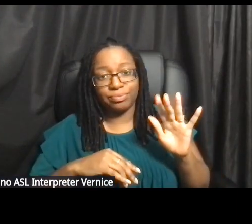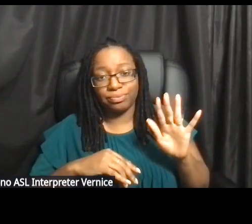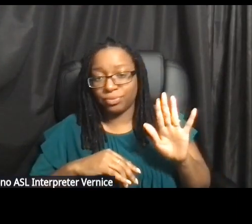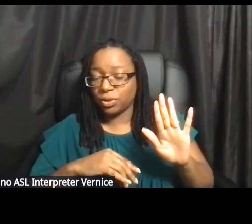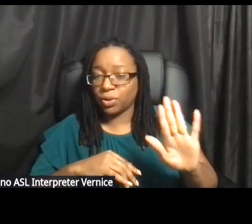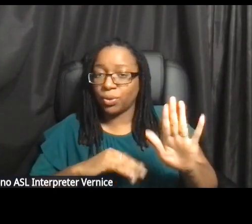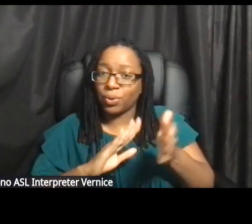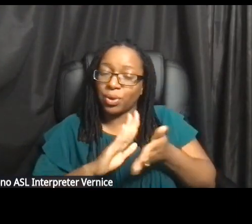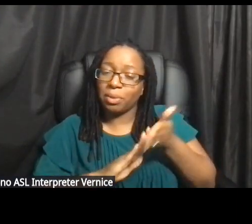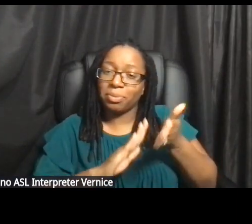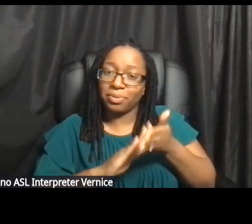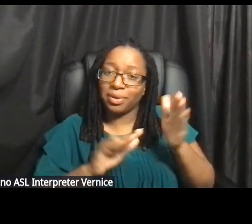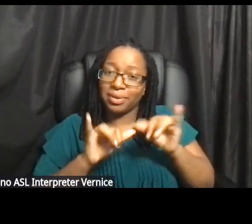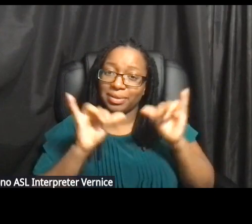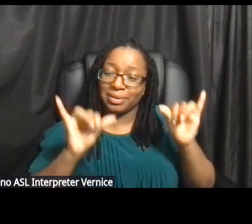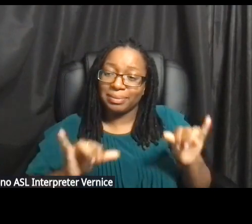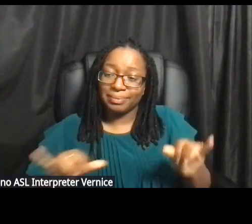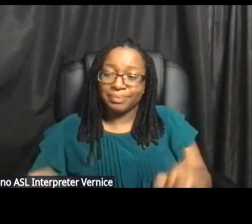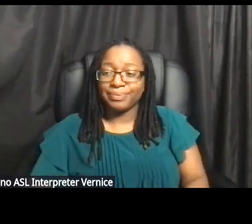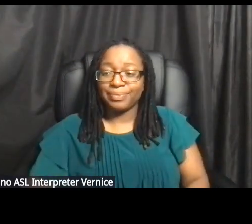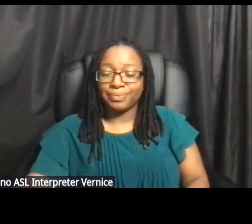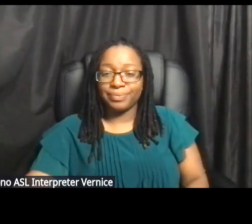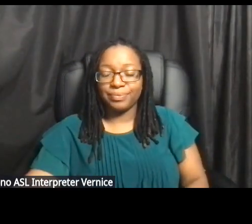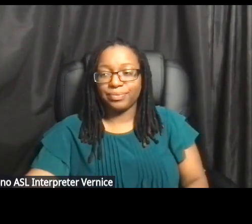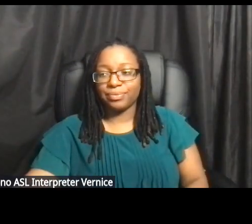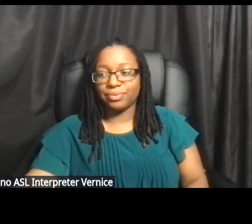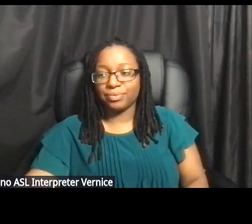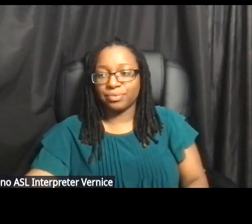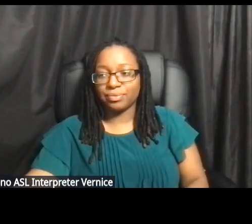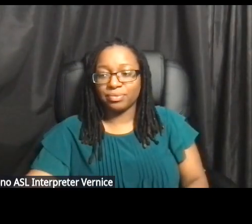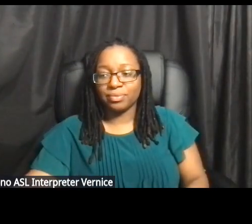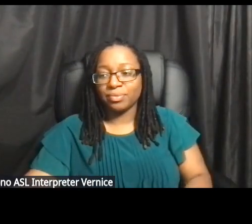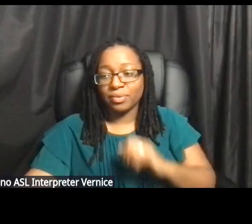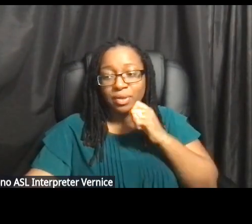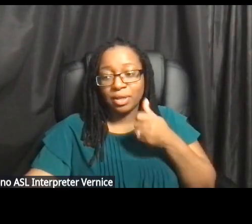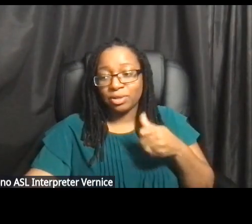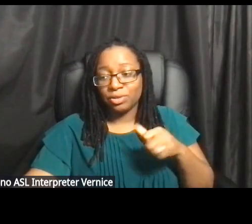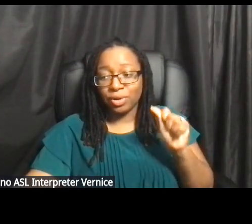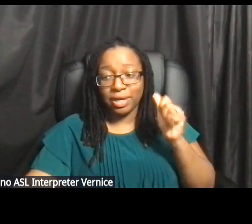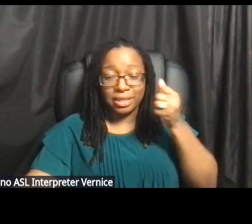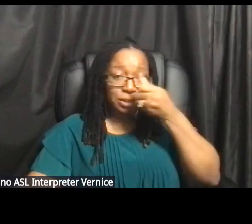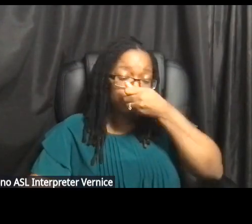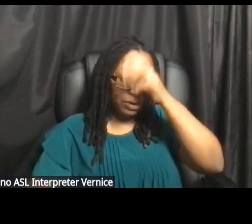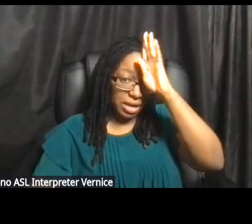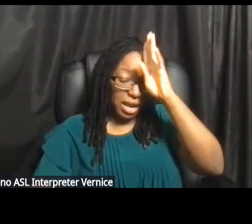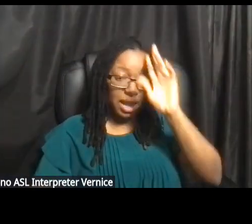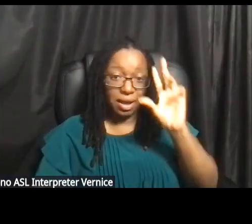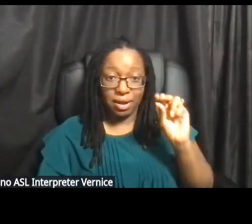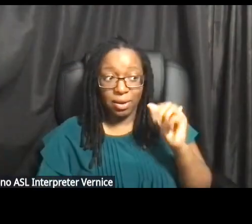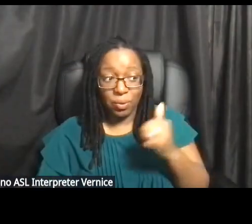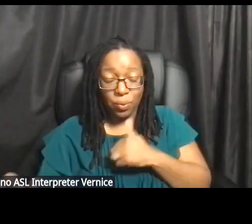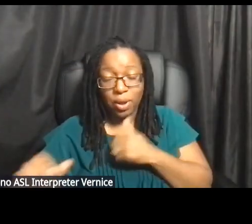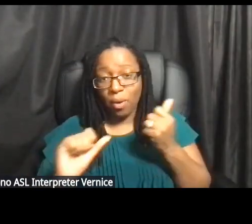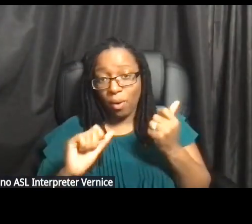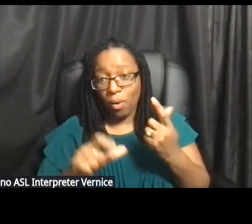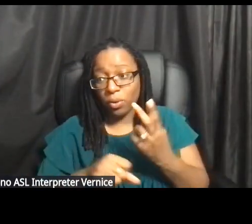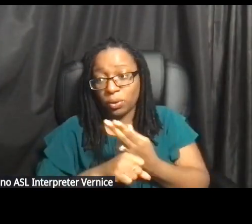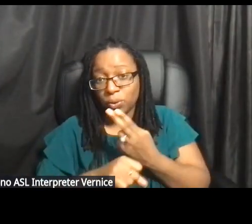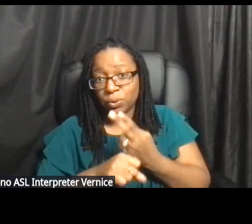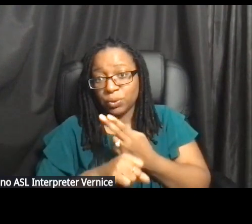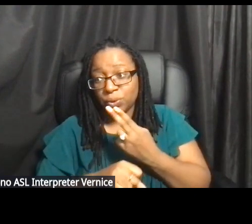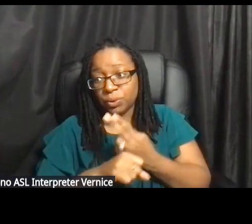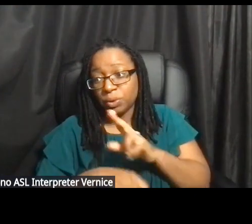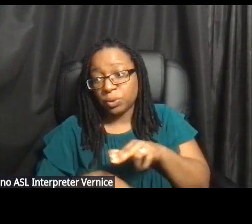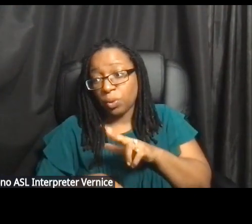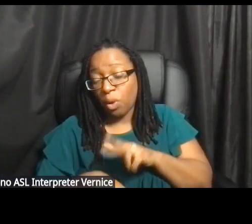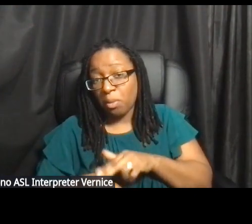operating system? And not to freak out, we all use these. For the most part, it's fine. For most